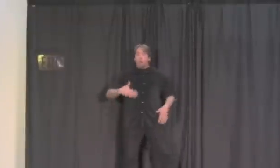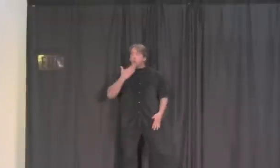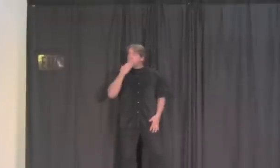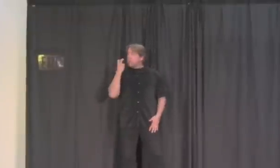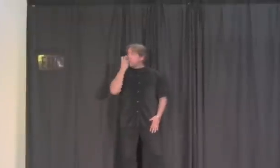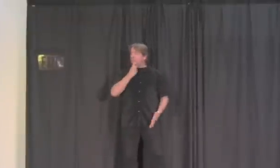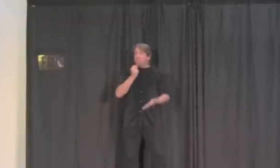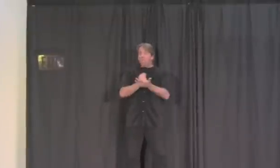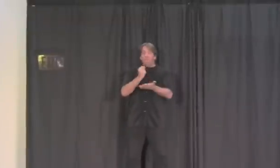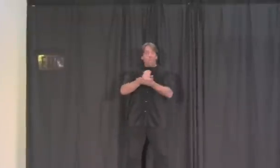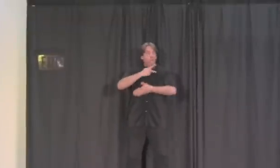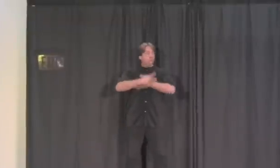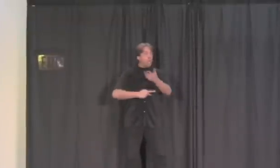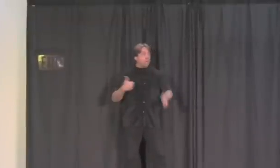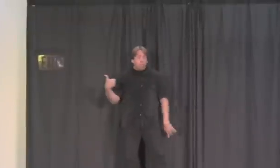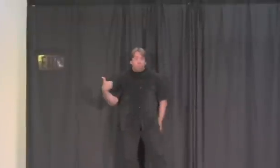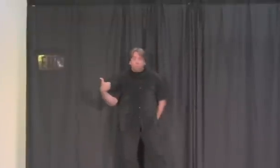Holy cannoli, good speech there, people.